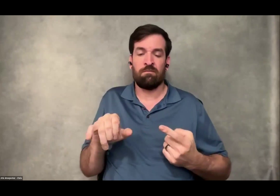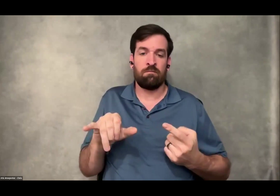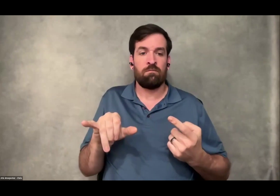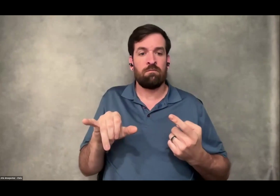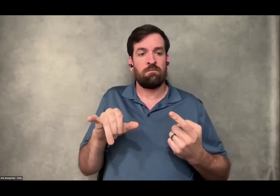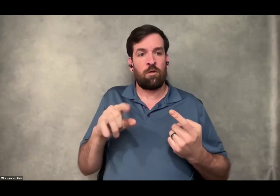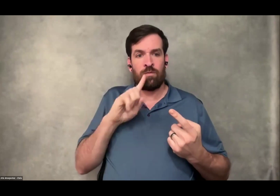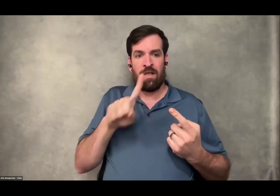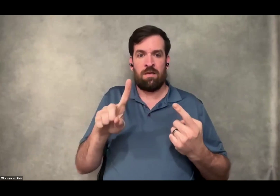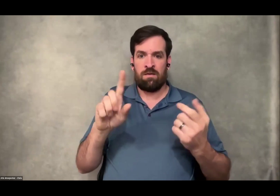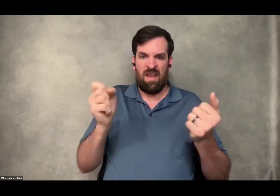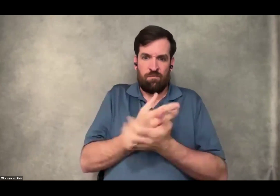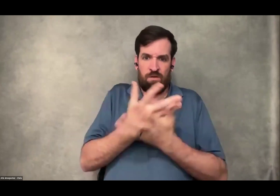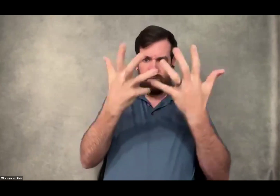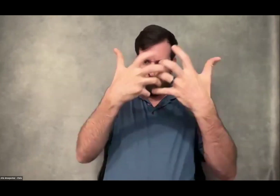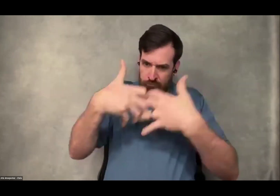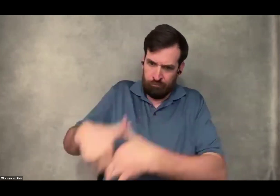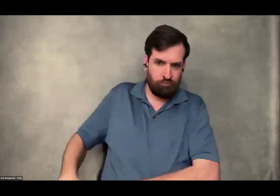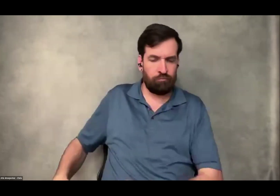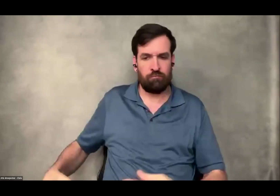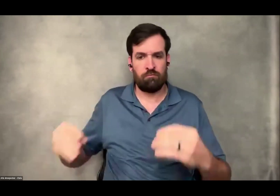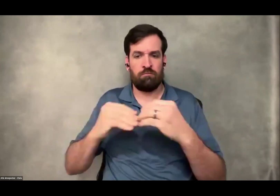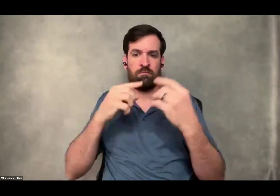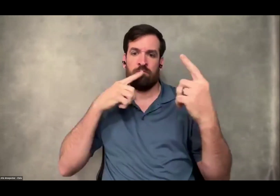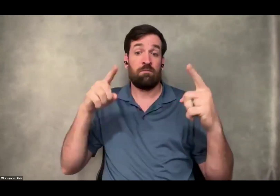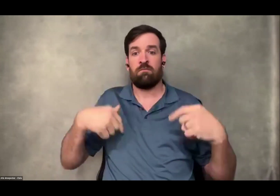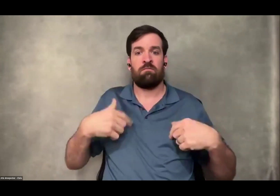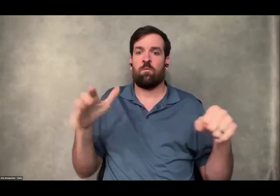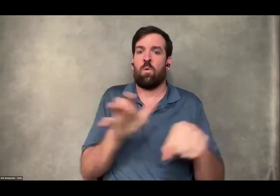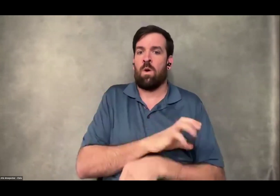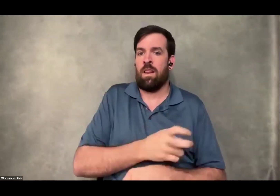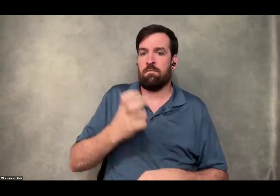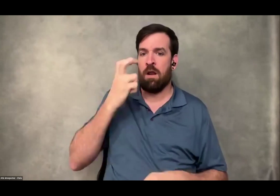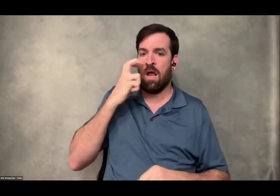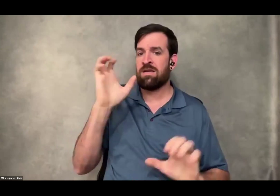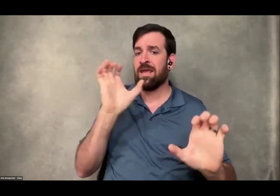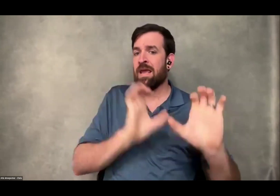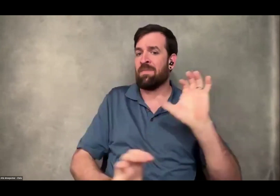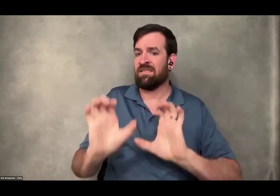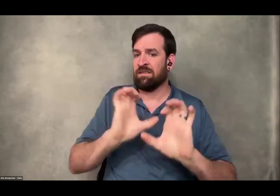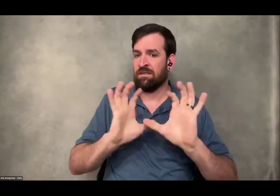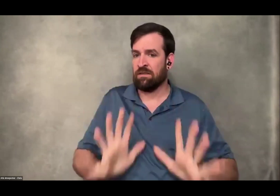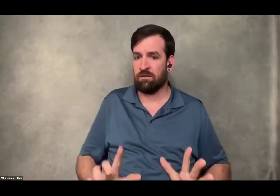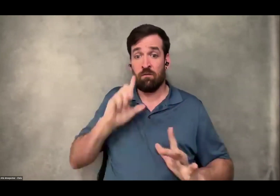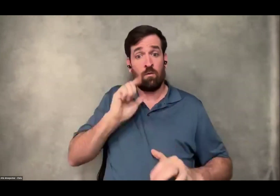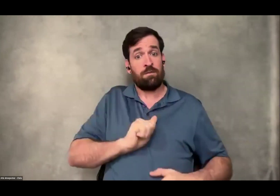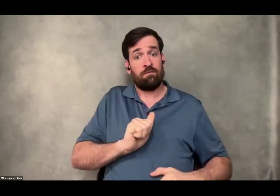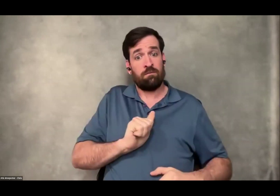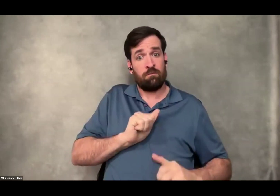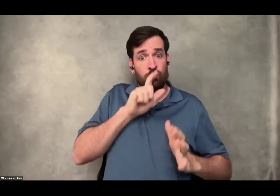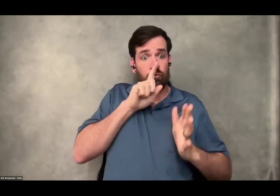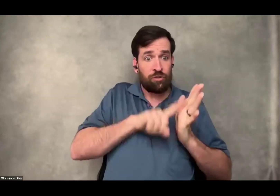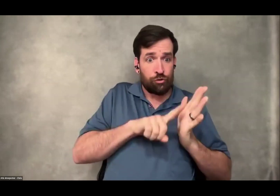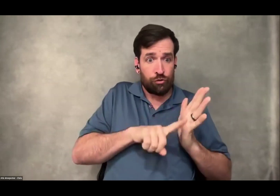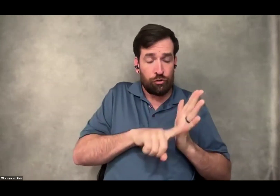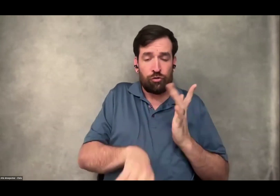really brings everything to fruition. What I'll say is that I'm a totally blind chemist. And for me, doing research and getting